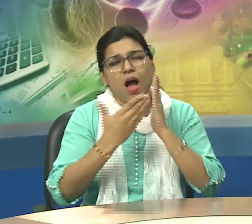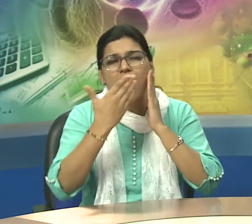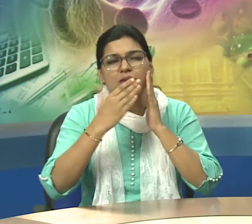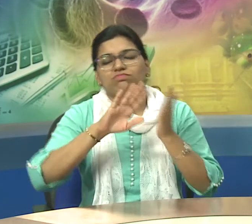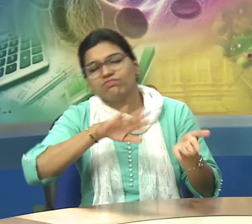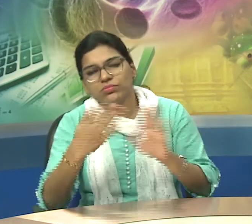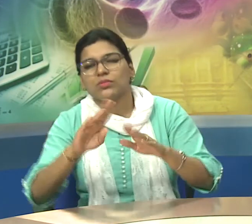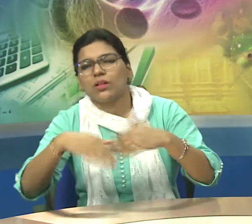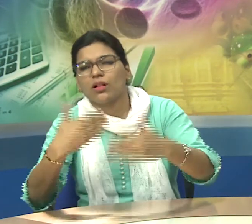survive